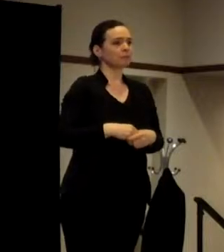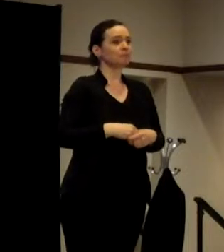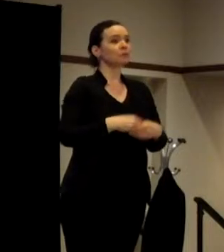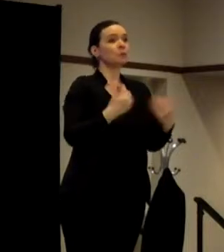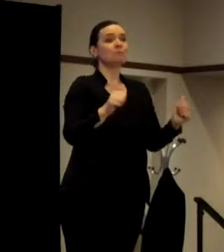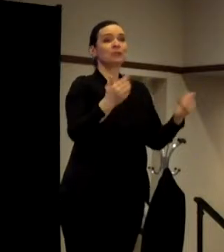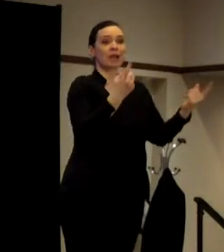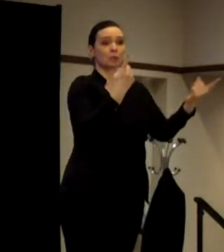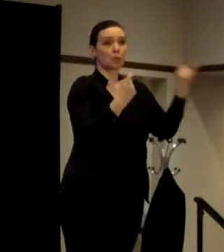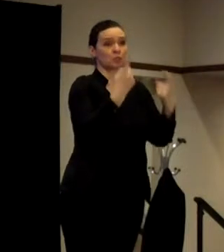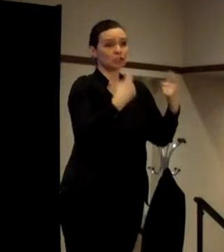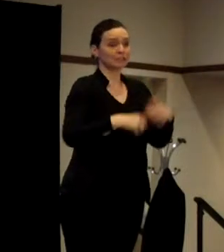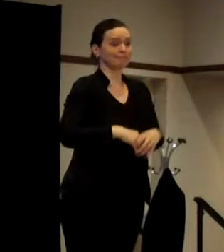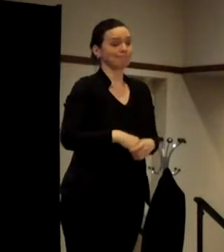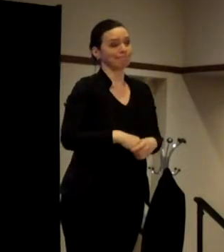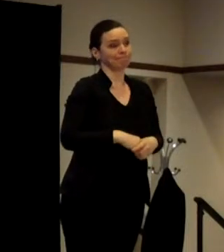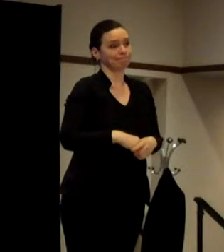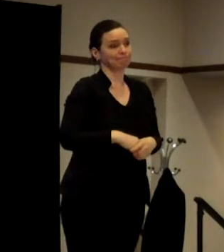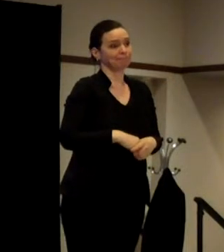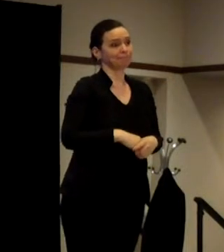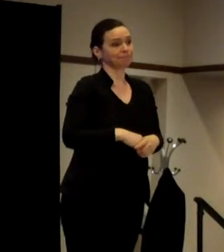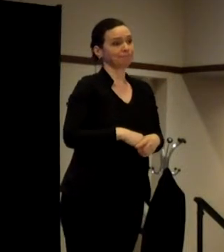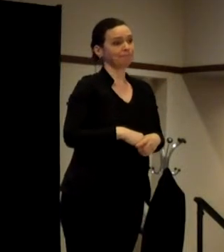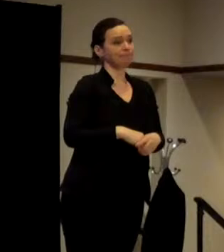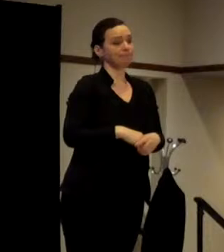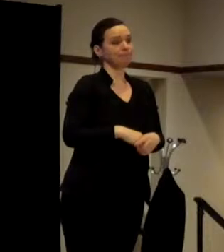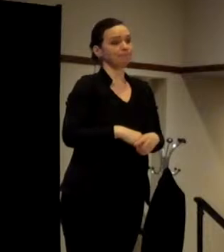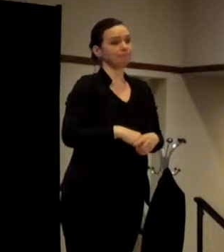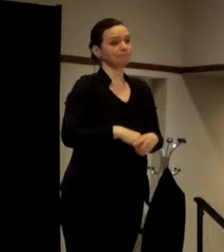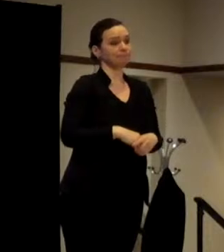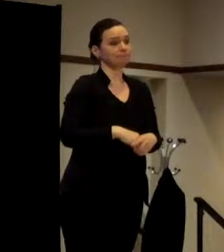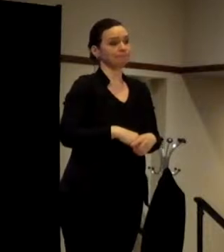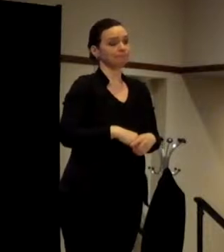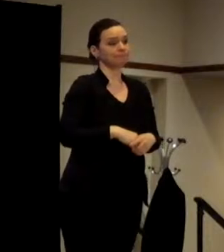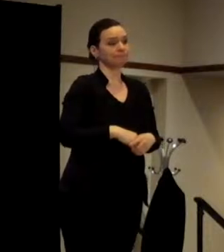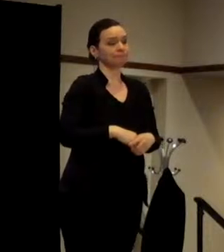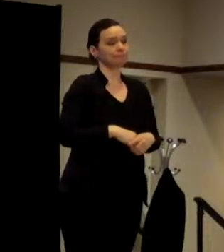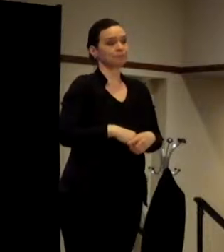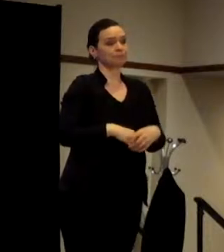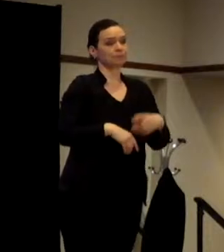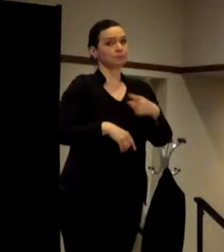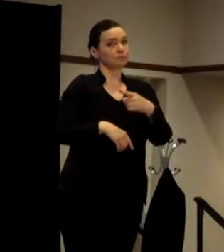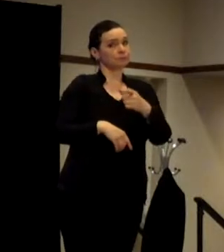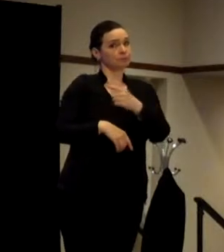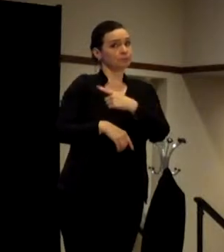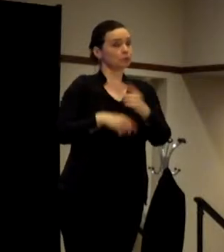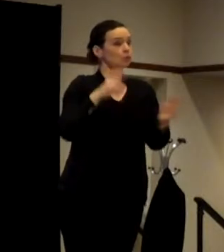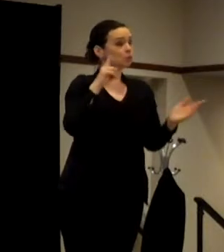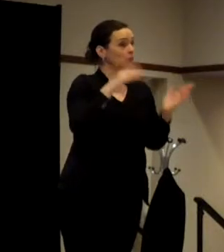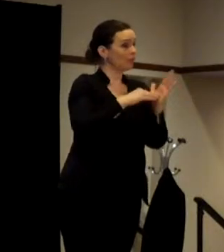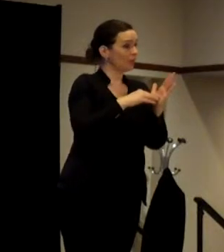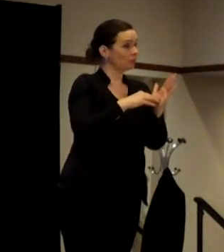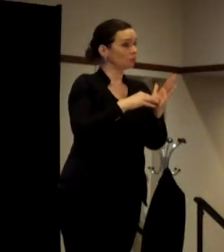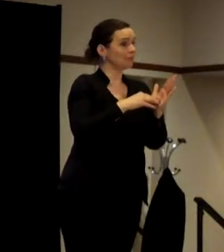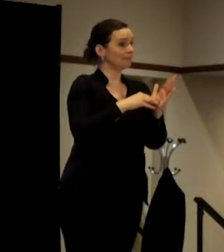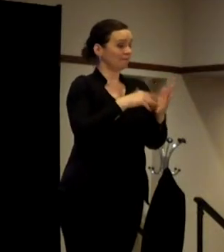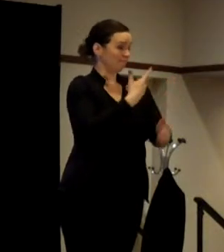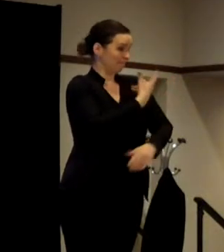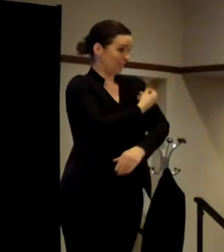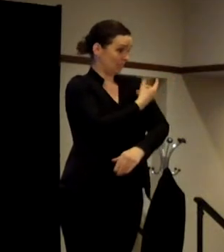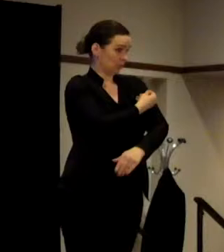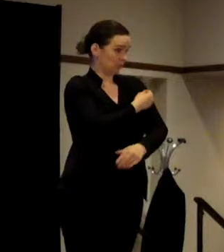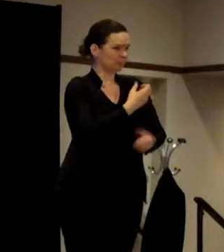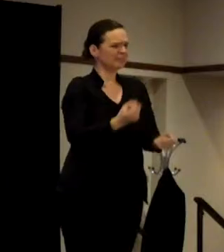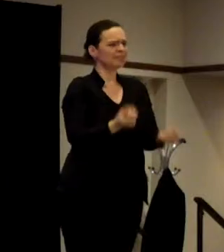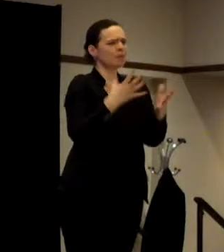Executive, the 2,000 vaccinations given out today, were those left over from the Wednesday to Wednesday, or those are brand So new? we're